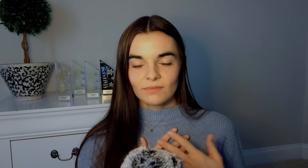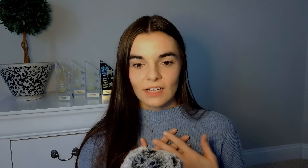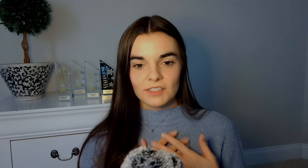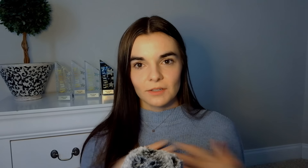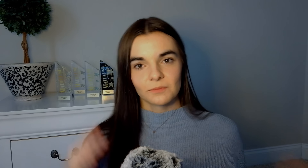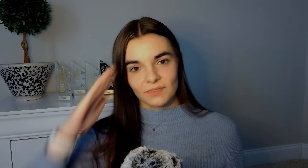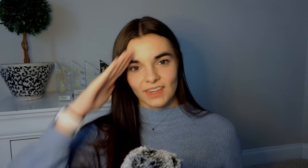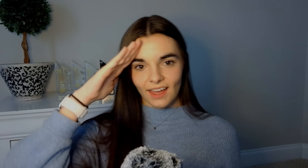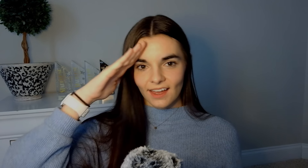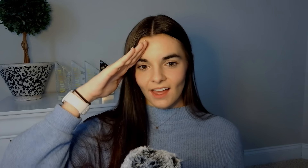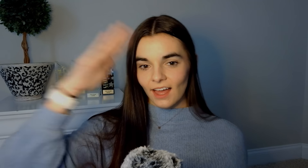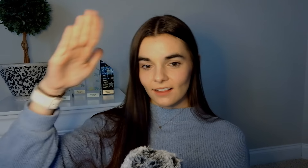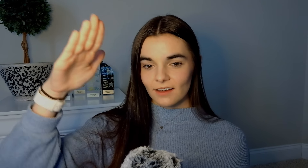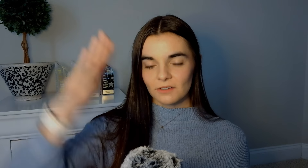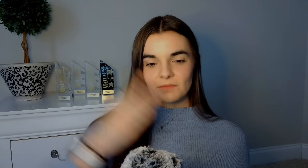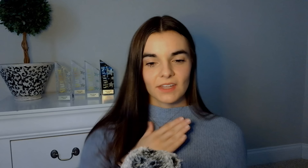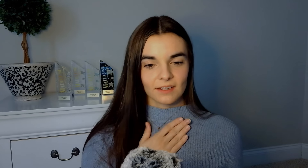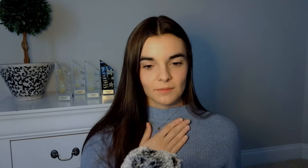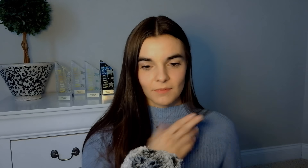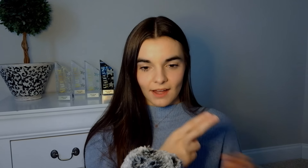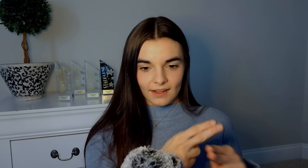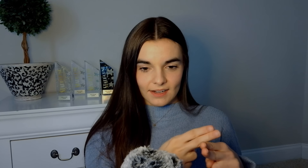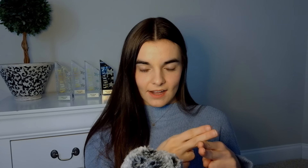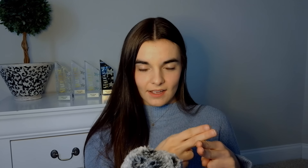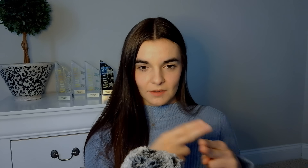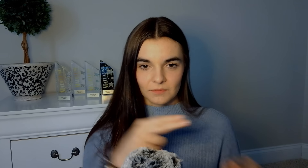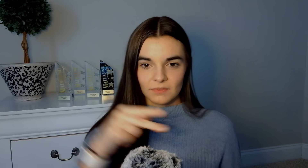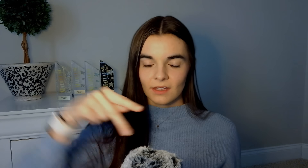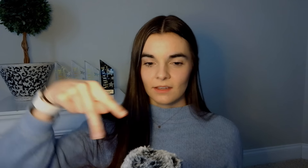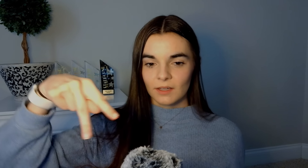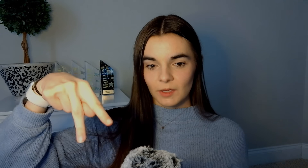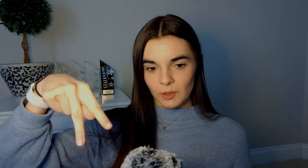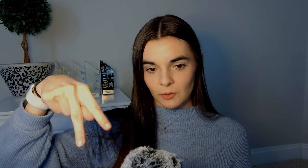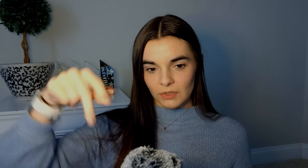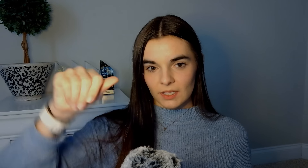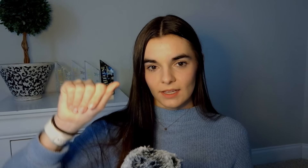So, hello. My name.